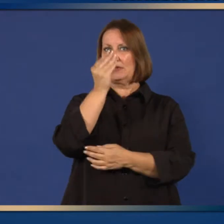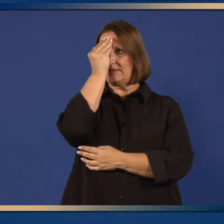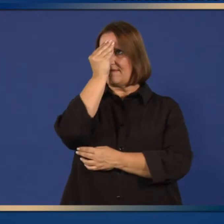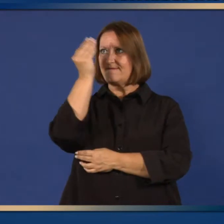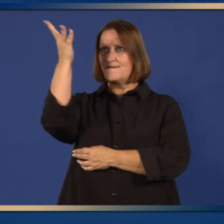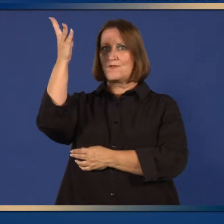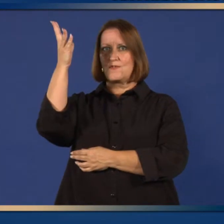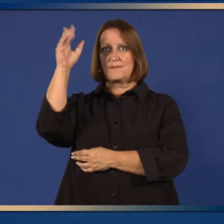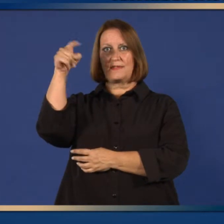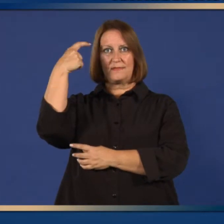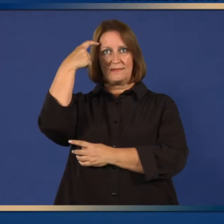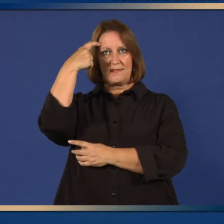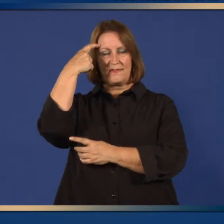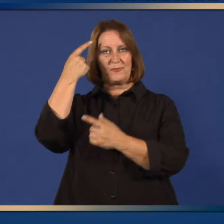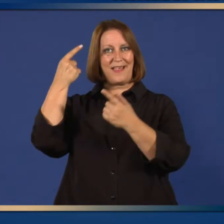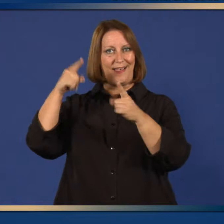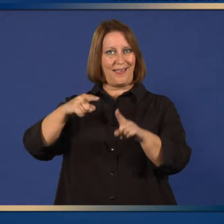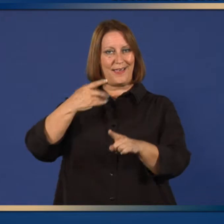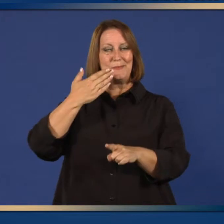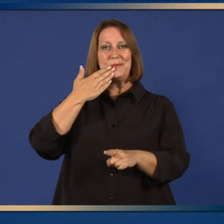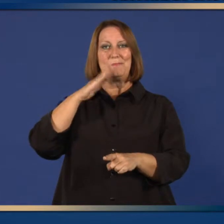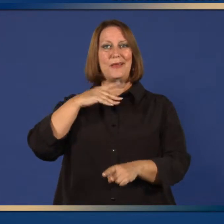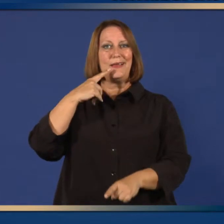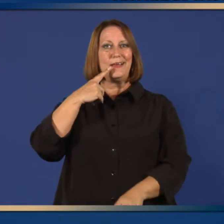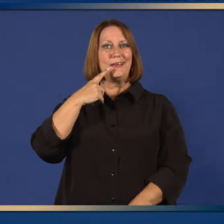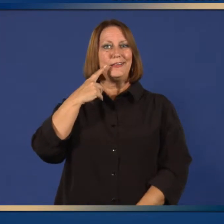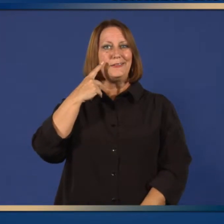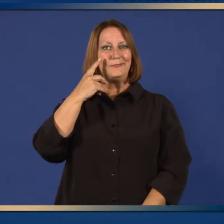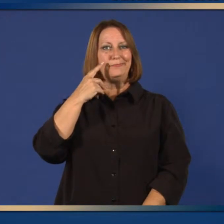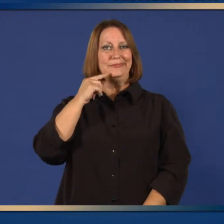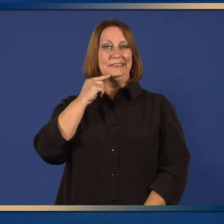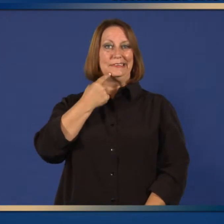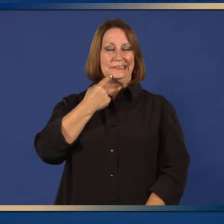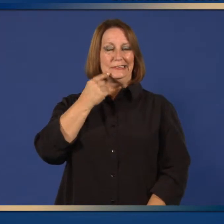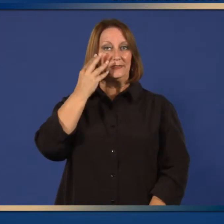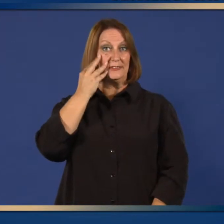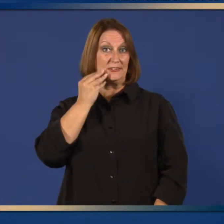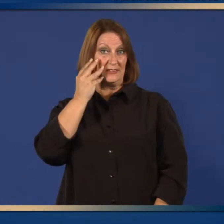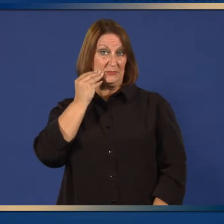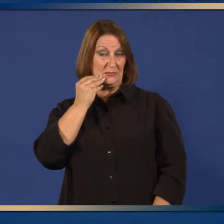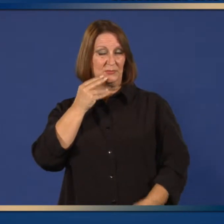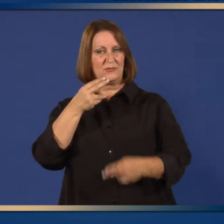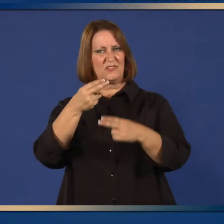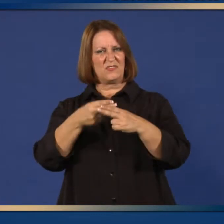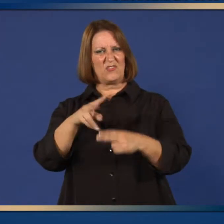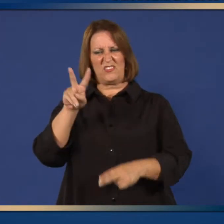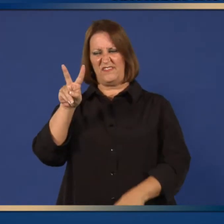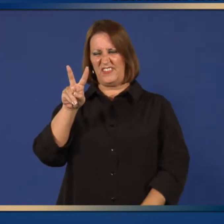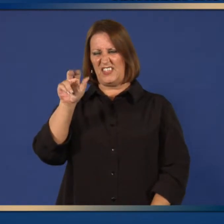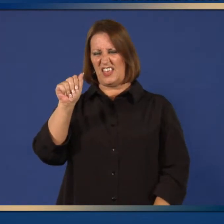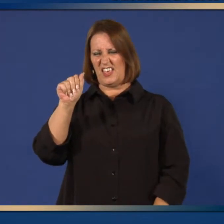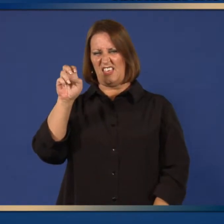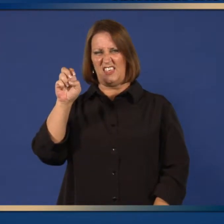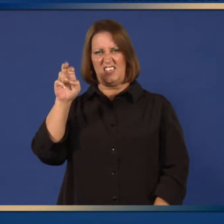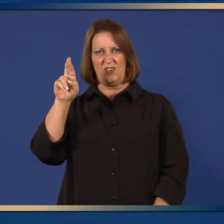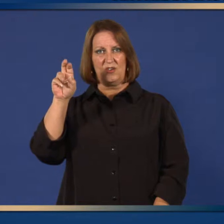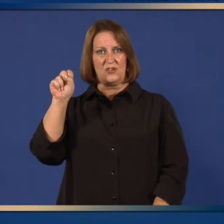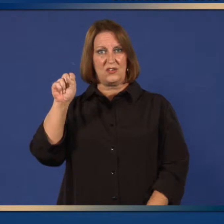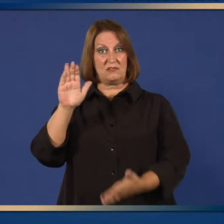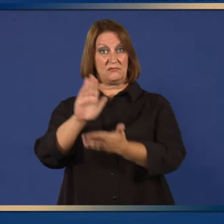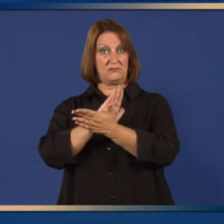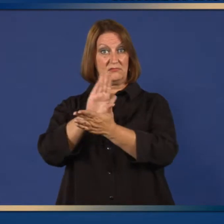Ask your provider to report the reaction by filing a Vaccine Adverse Event Reporting System